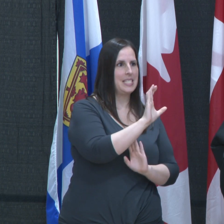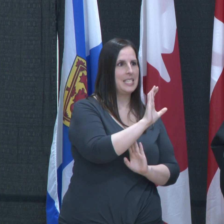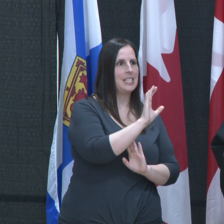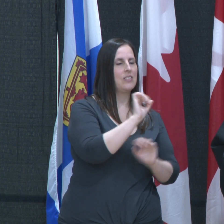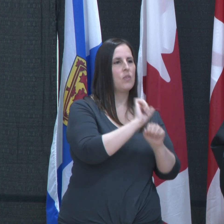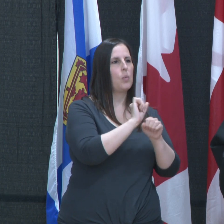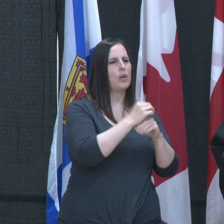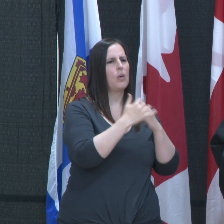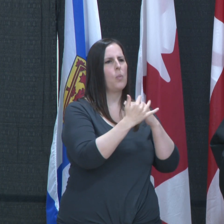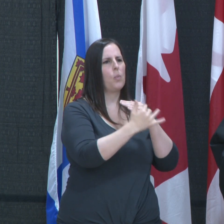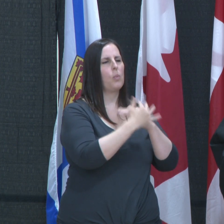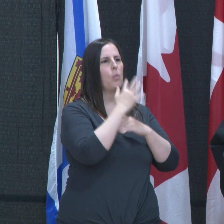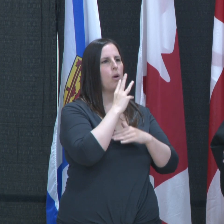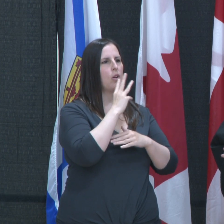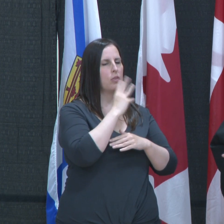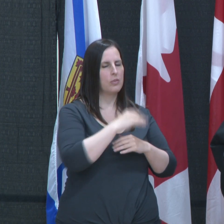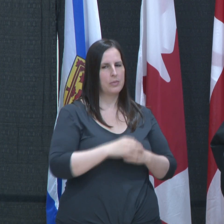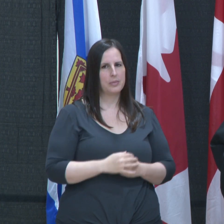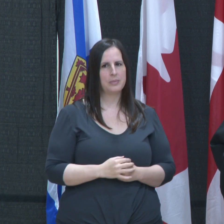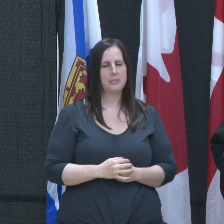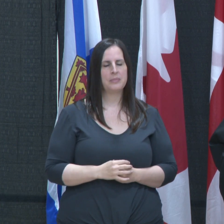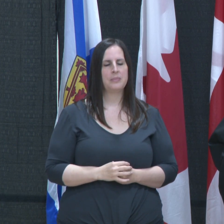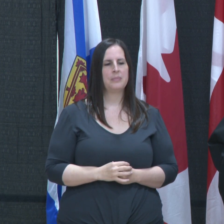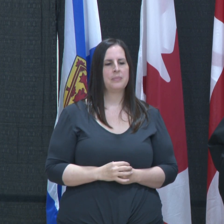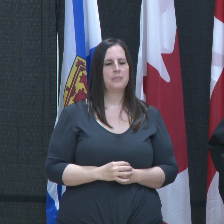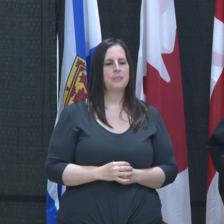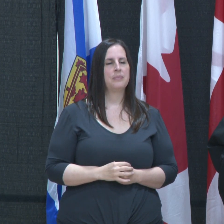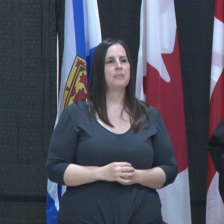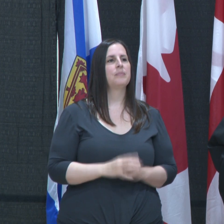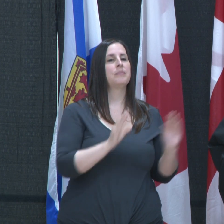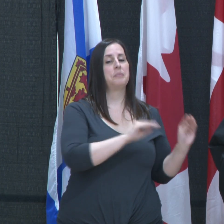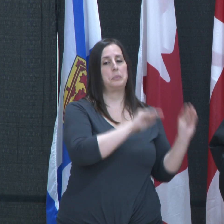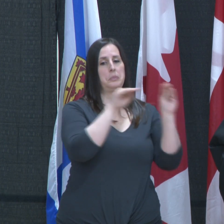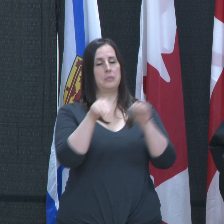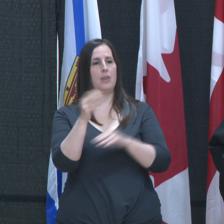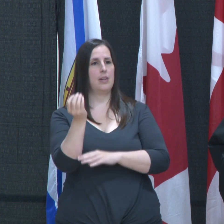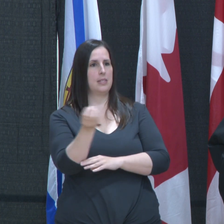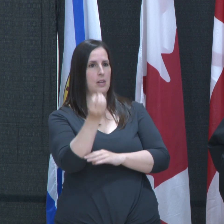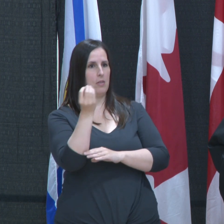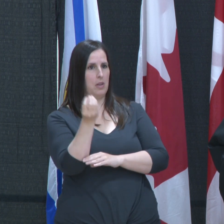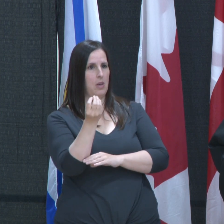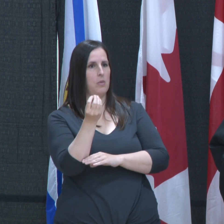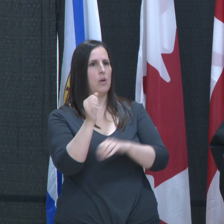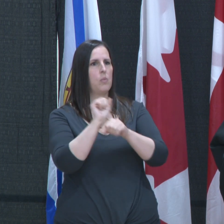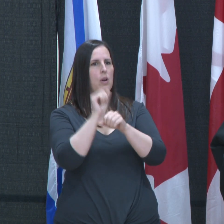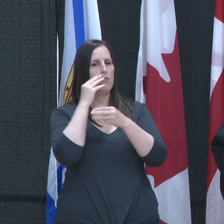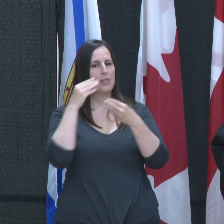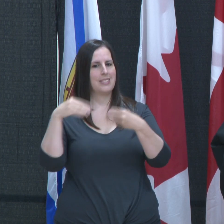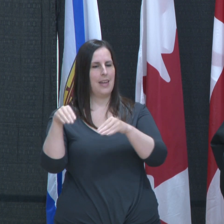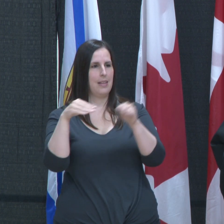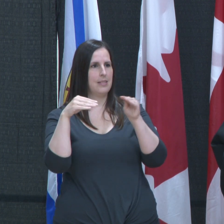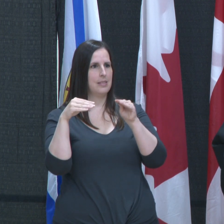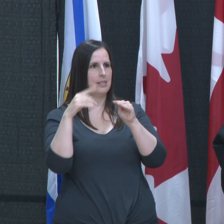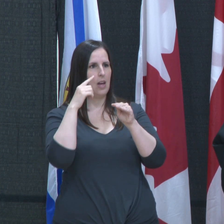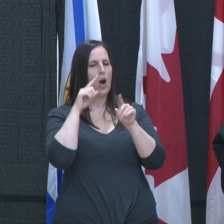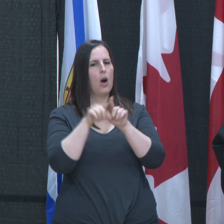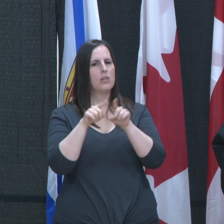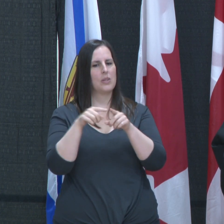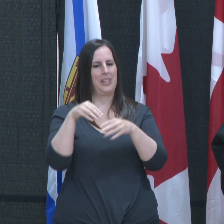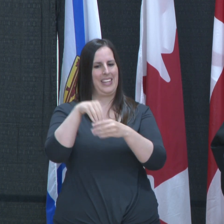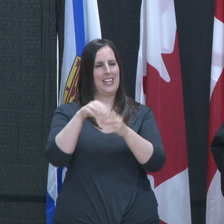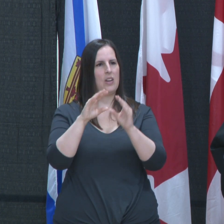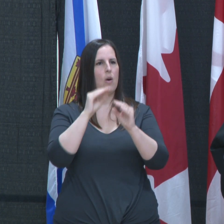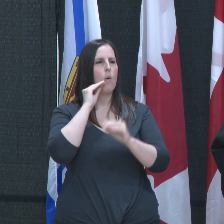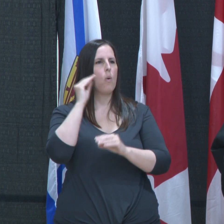on the waterfront. After that experience, I went to Ontario and worked in sales and that at an in-home childcare